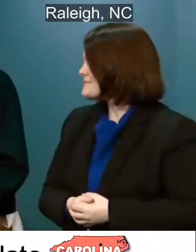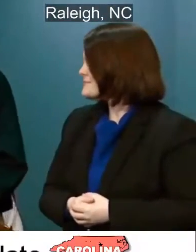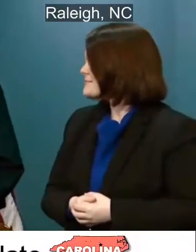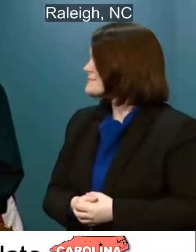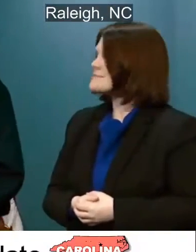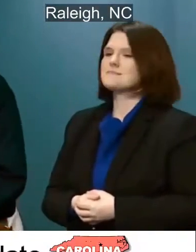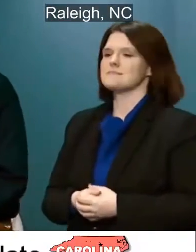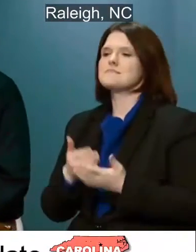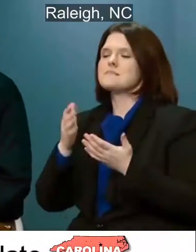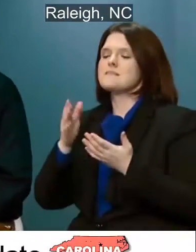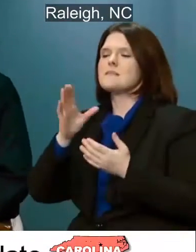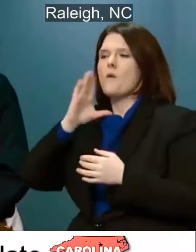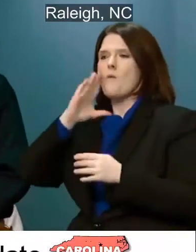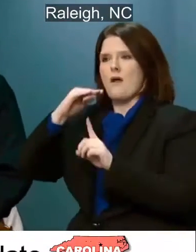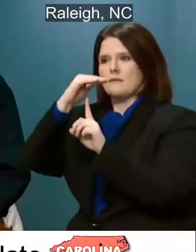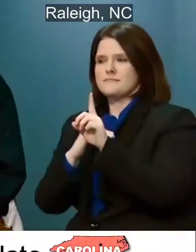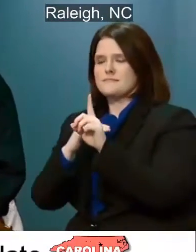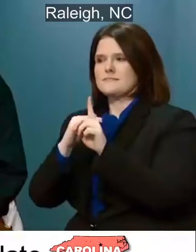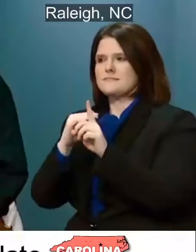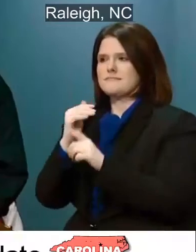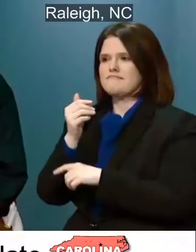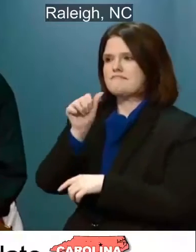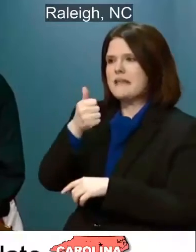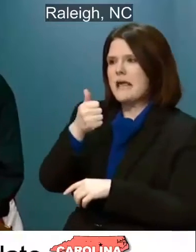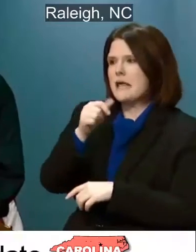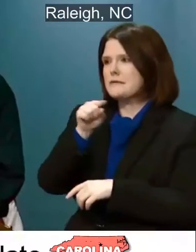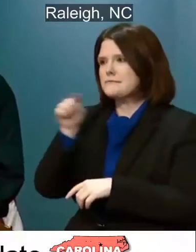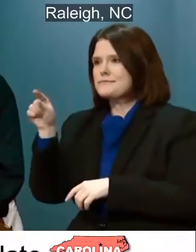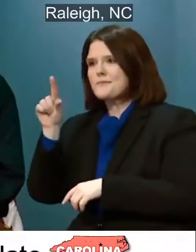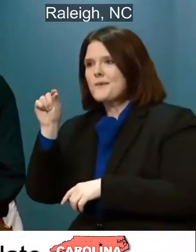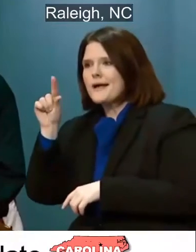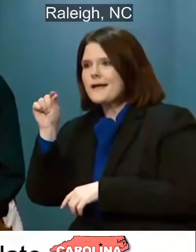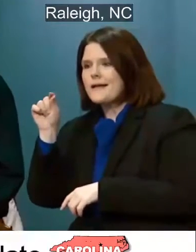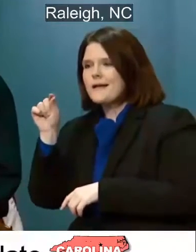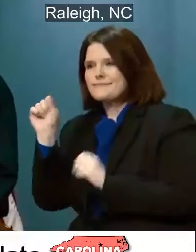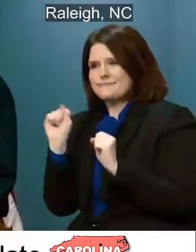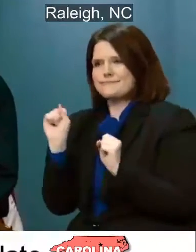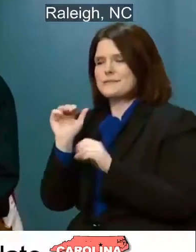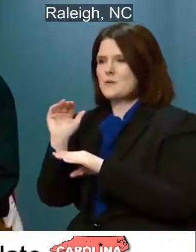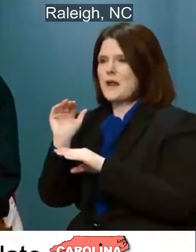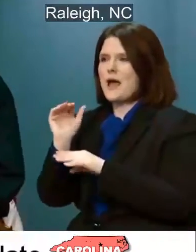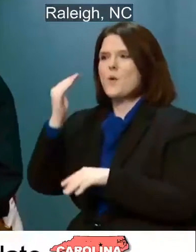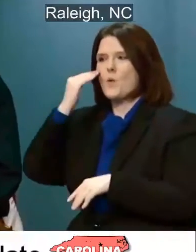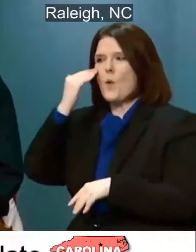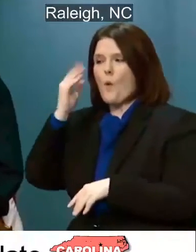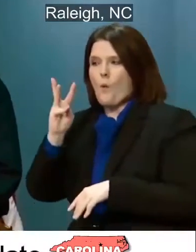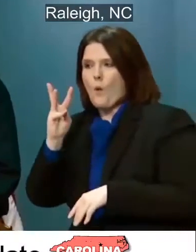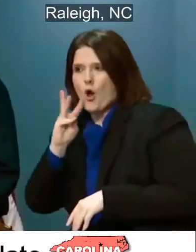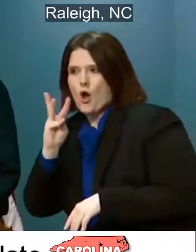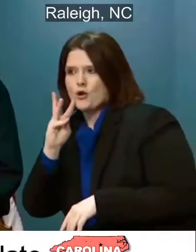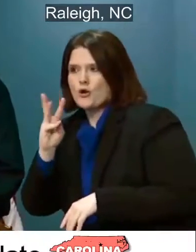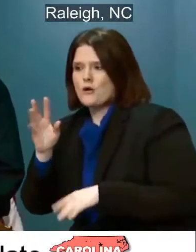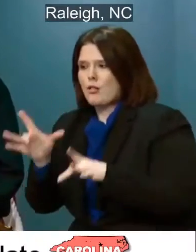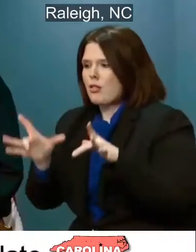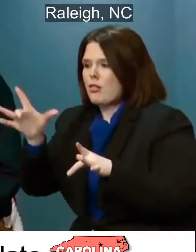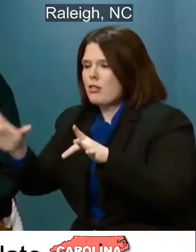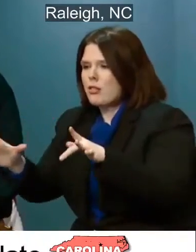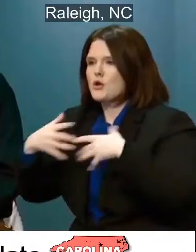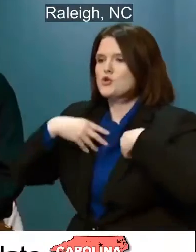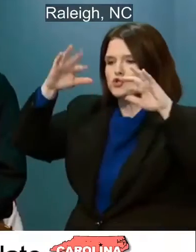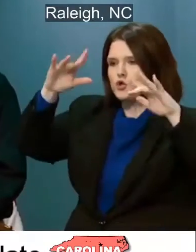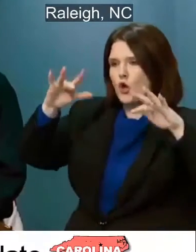I think it's going to get into the teens tonight, so we know it's going to be really cold, and that water and snow can freeze over and